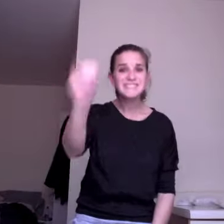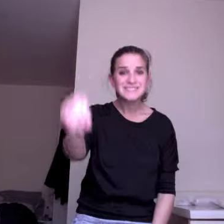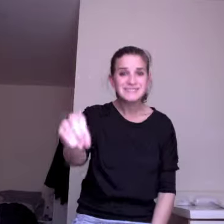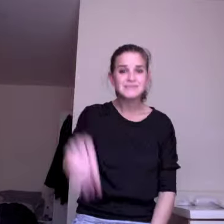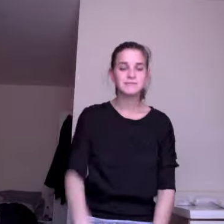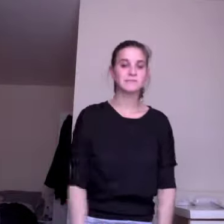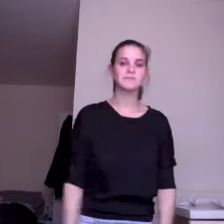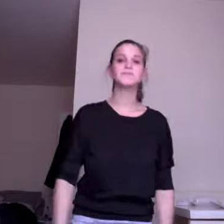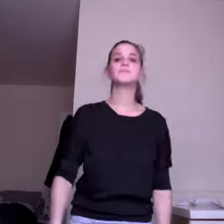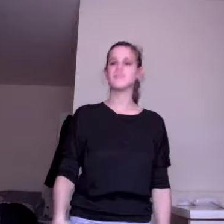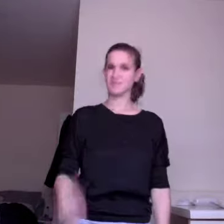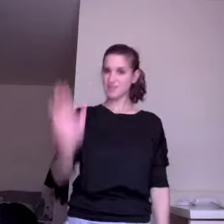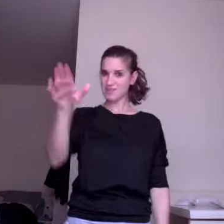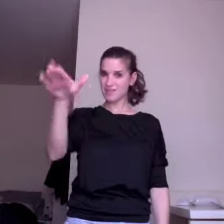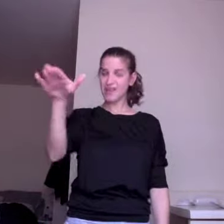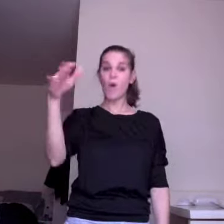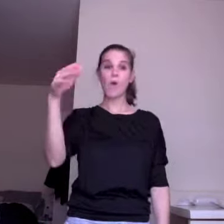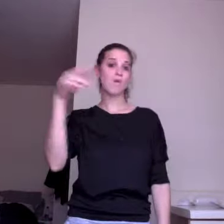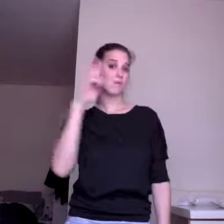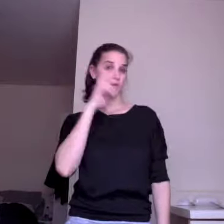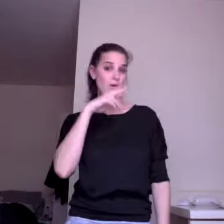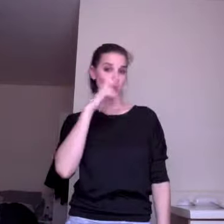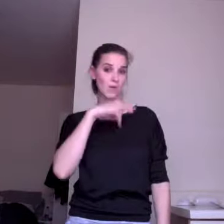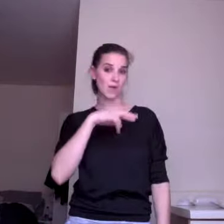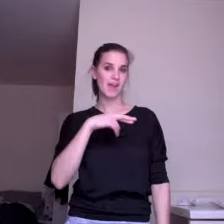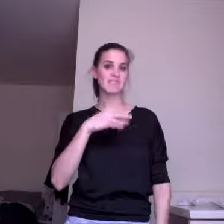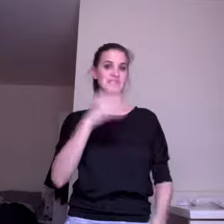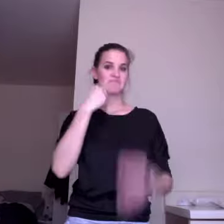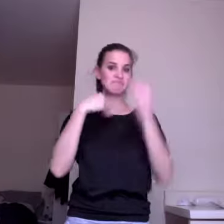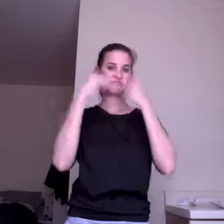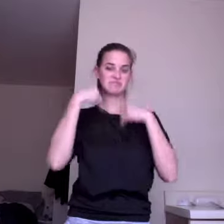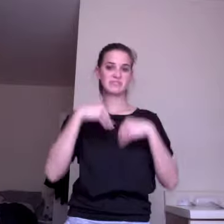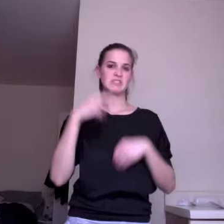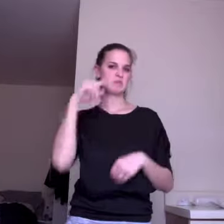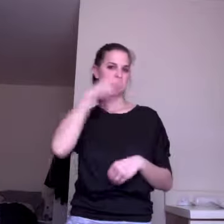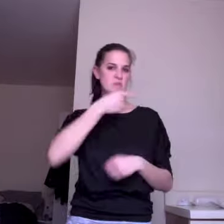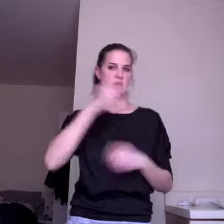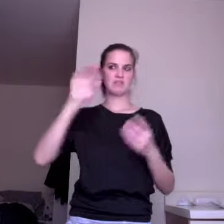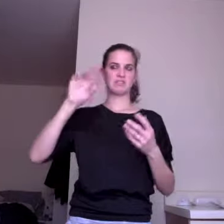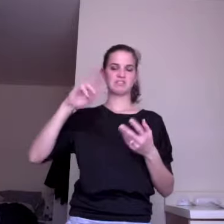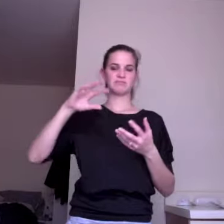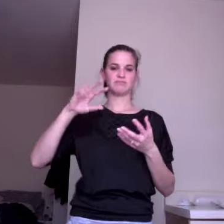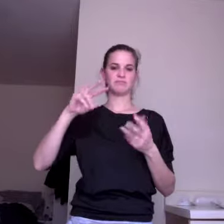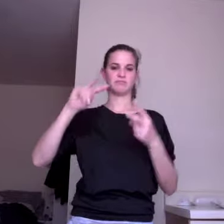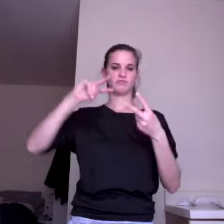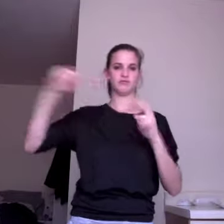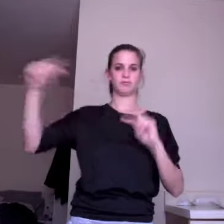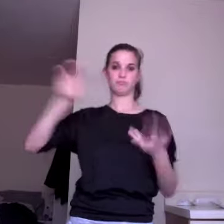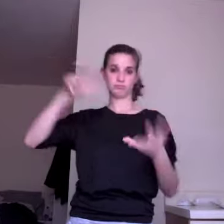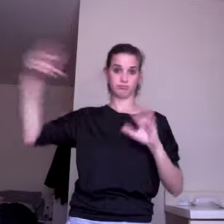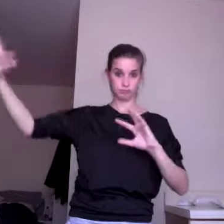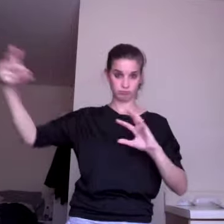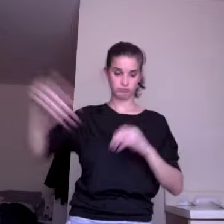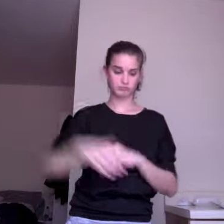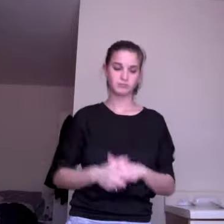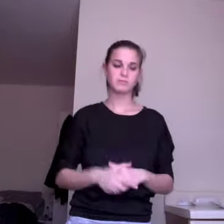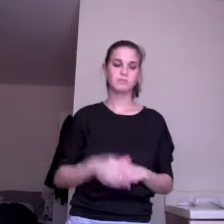rats that genetically engineered corn had developed signs of liver and kidney toxicity? These include kidney inflammation and lesions and decreased kidney